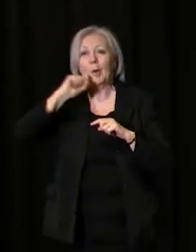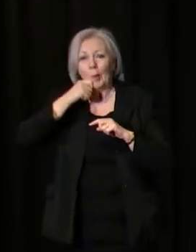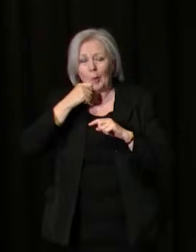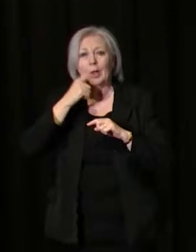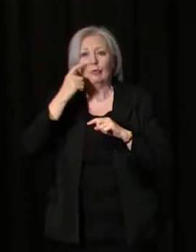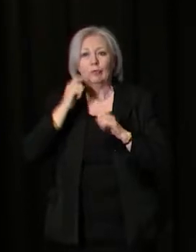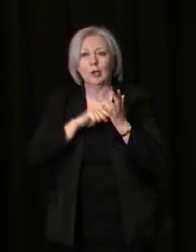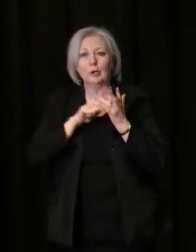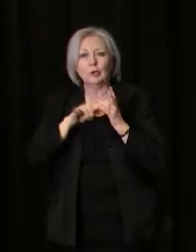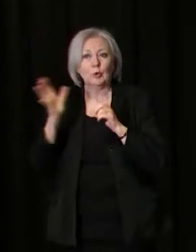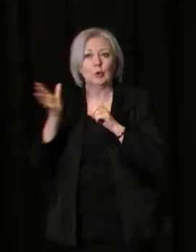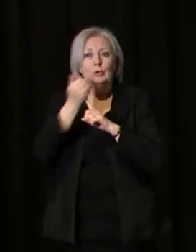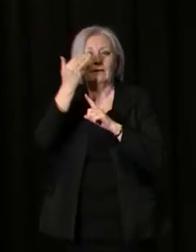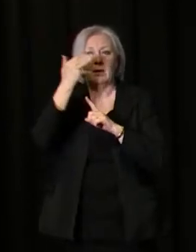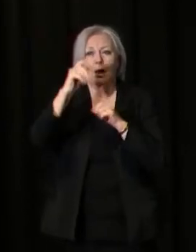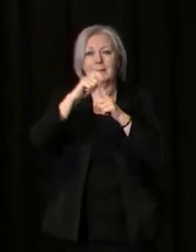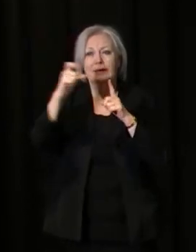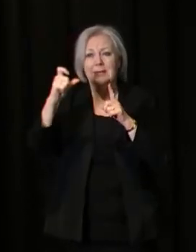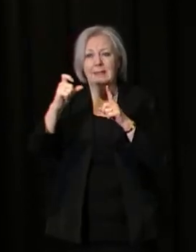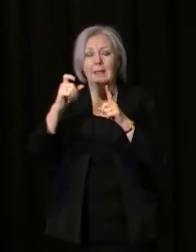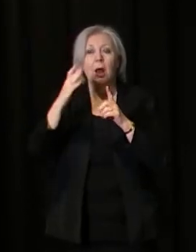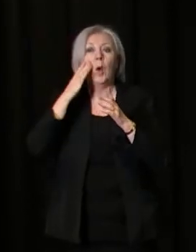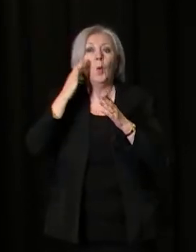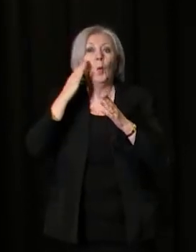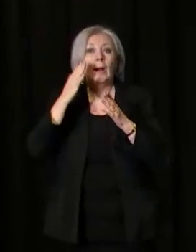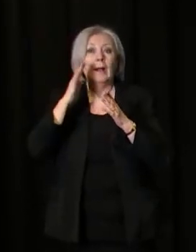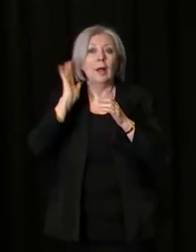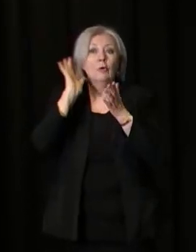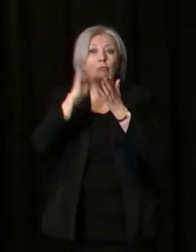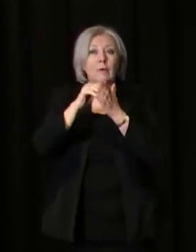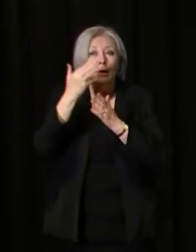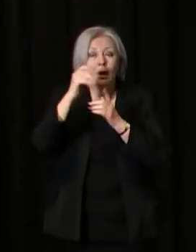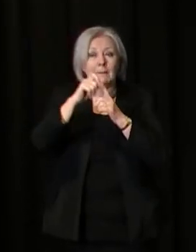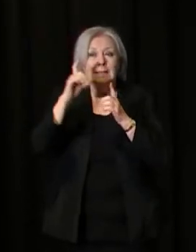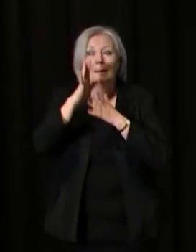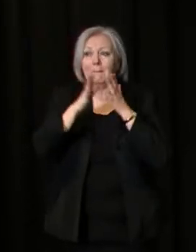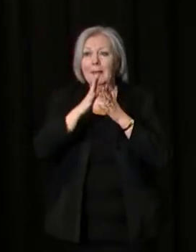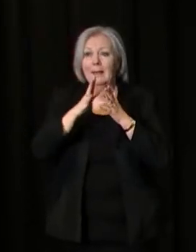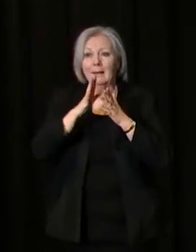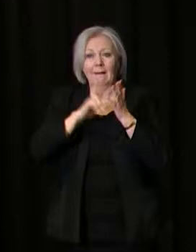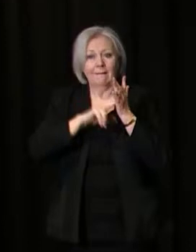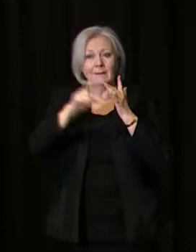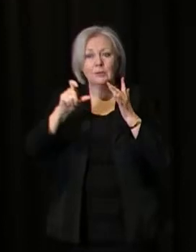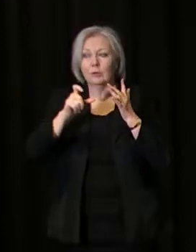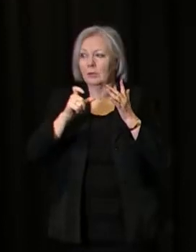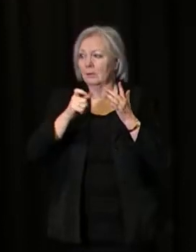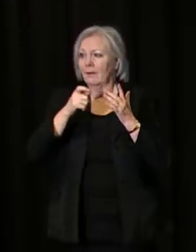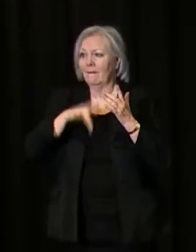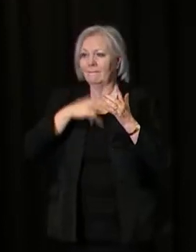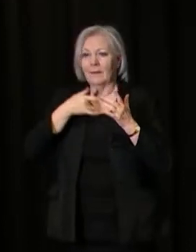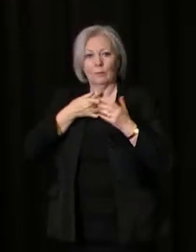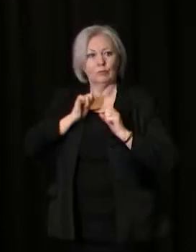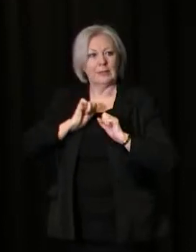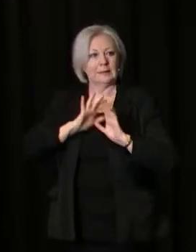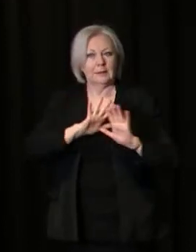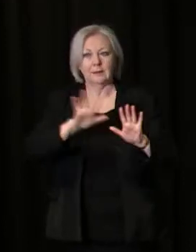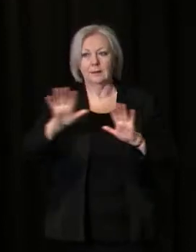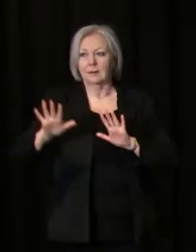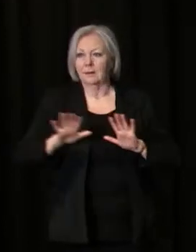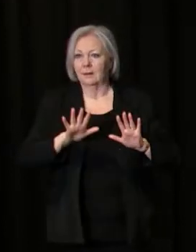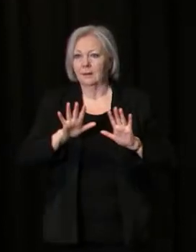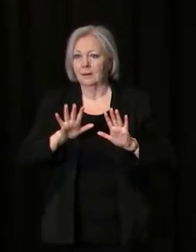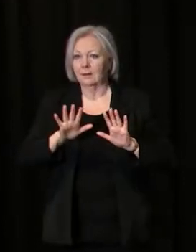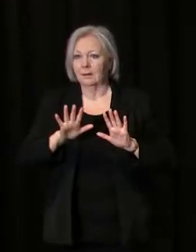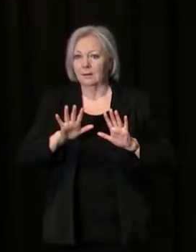number. And once they do, that's as protected as we can be. And it's about delivering and honouring the commitment. As I've said a